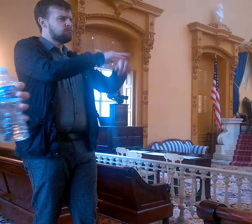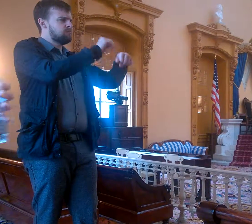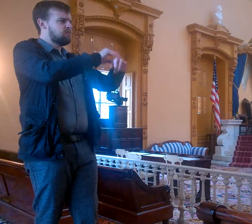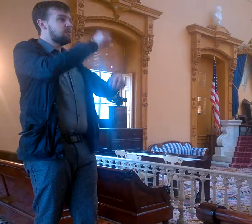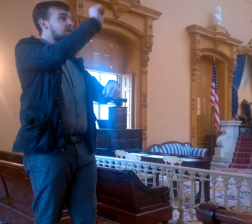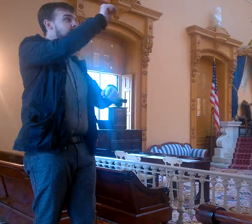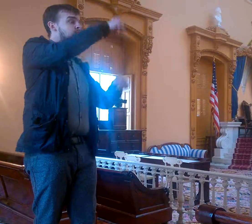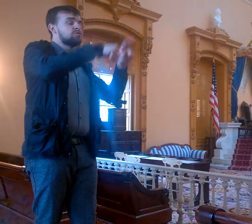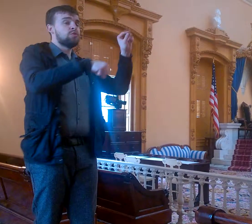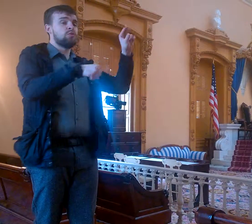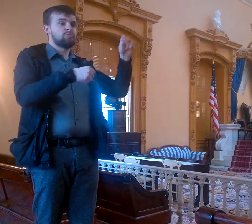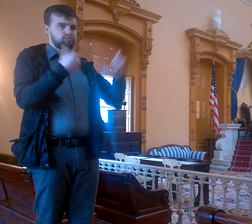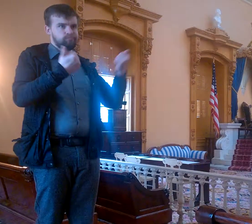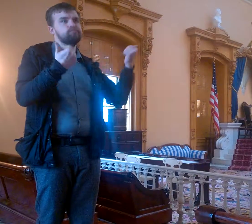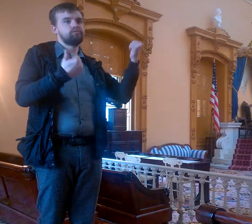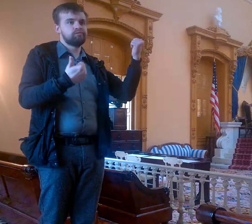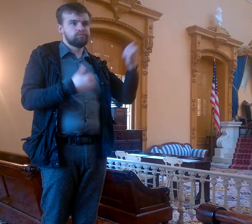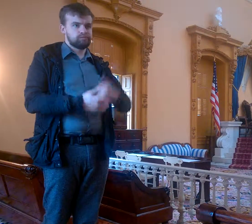nay.